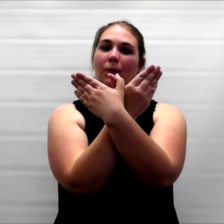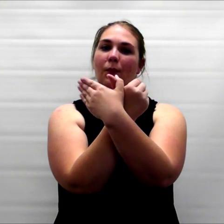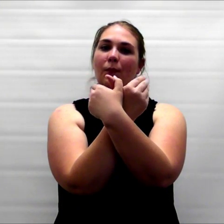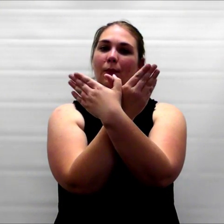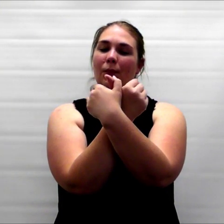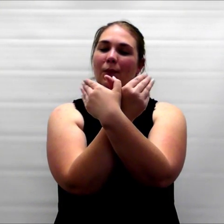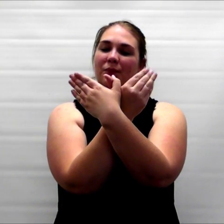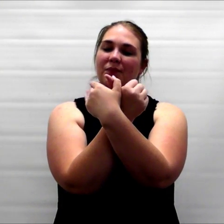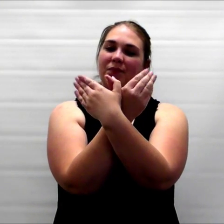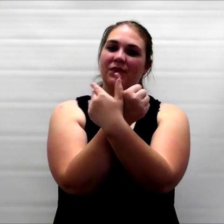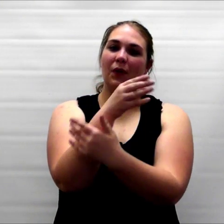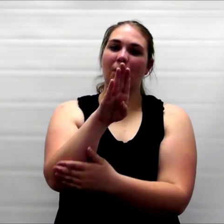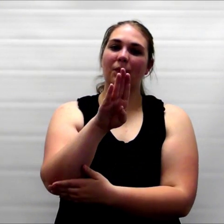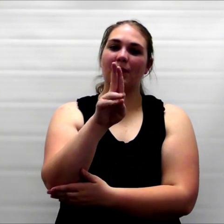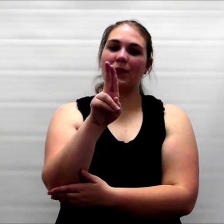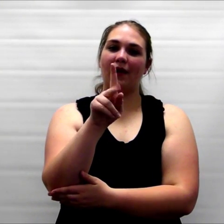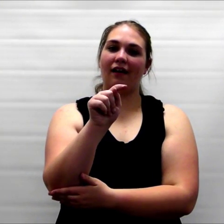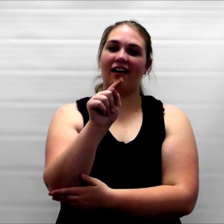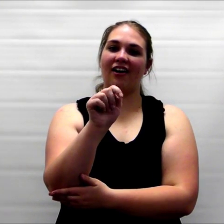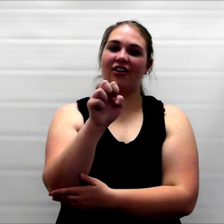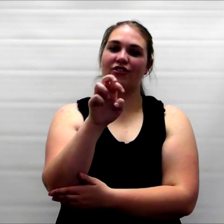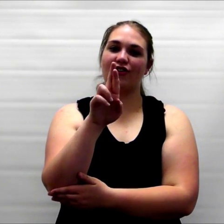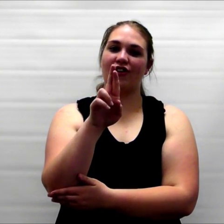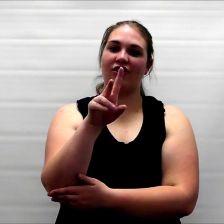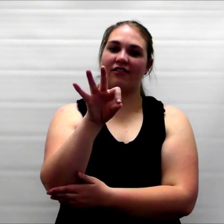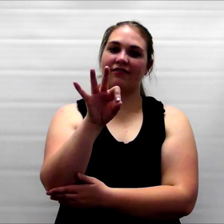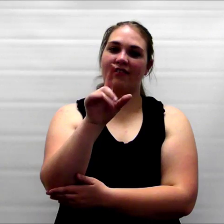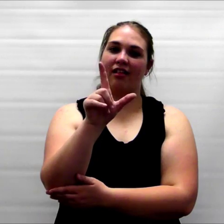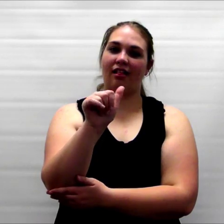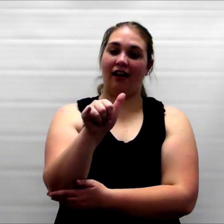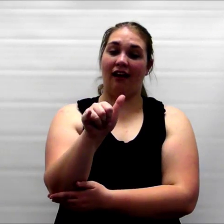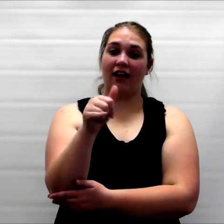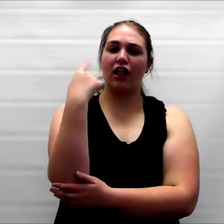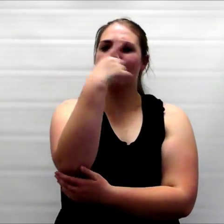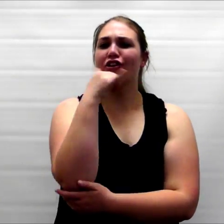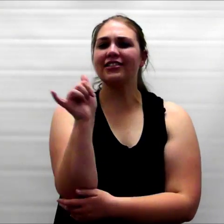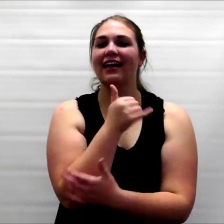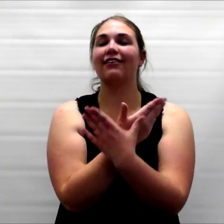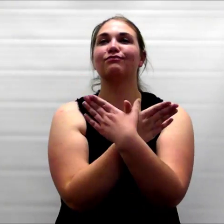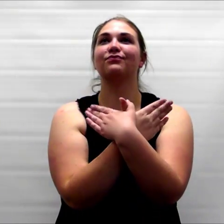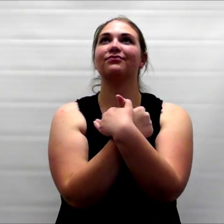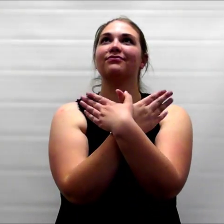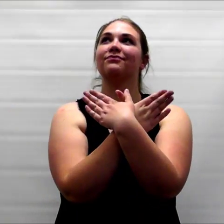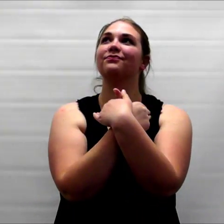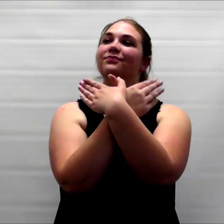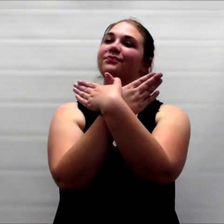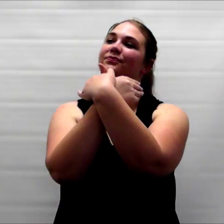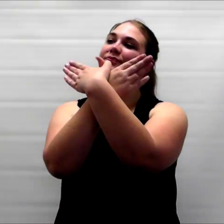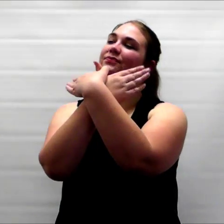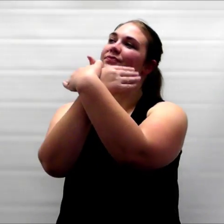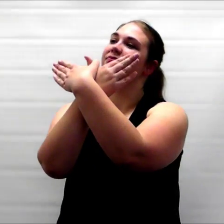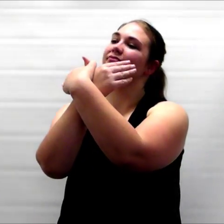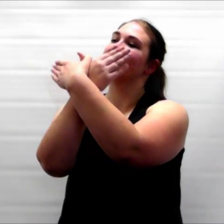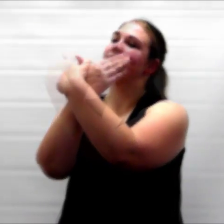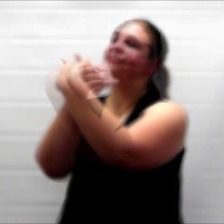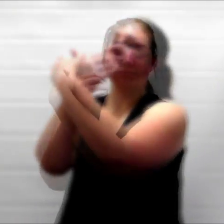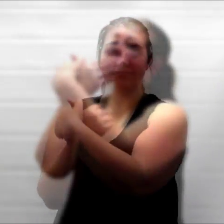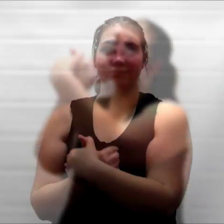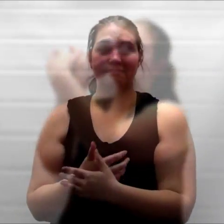But you'll also see the word butterfly, and it looks like a butterfly flying.